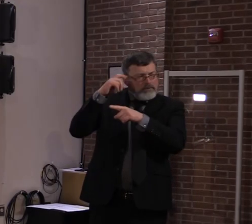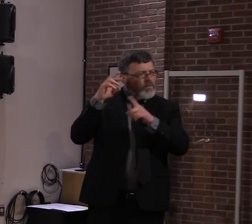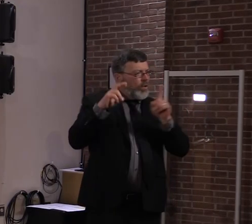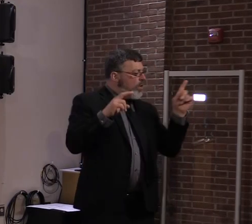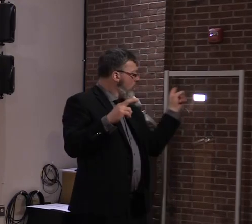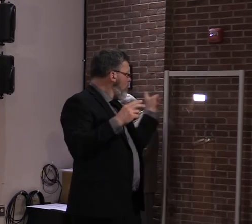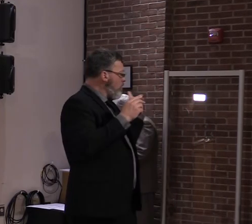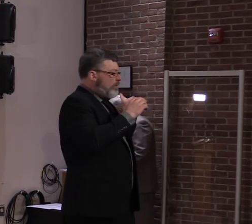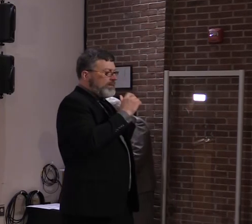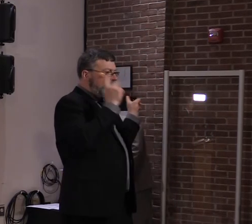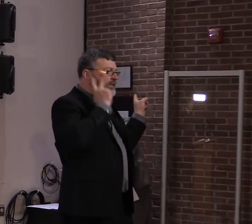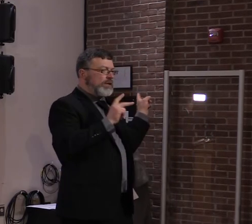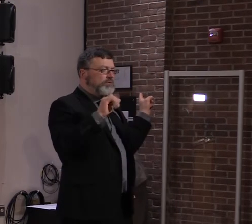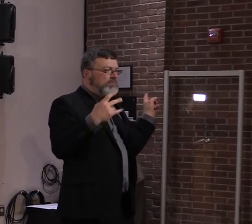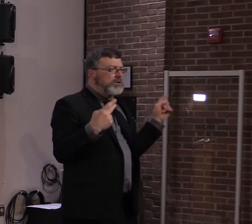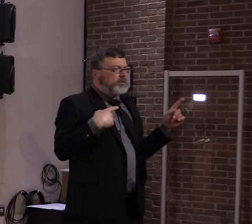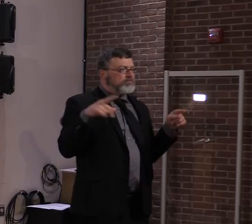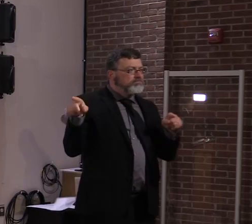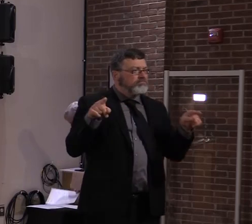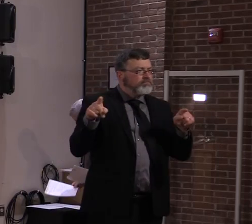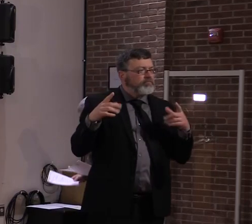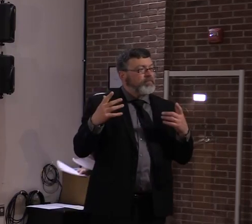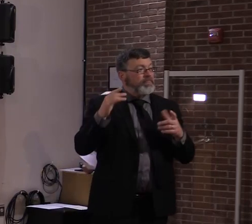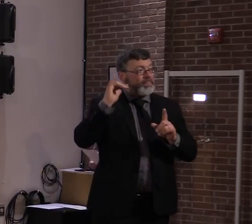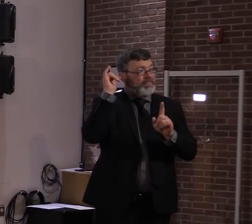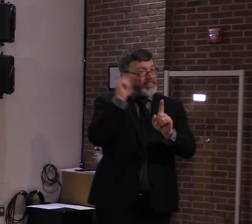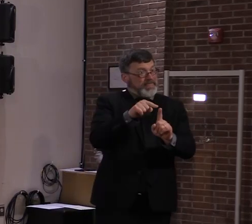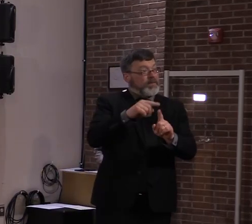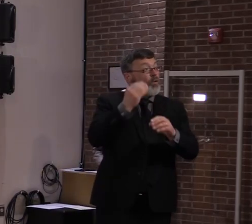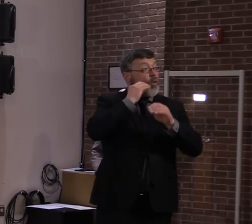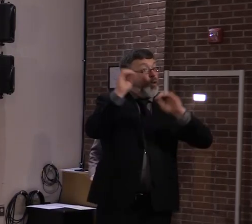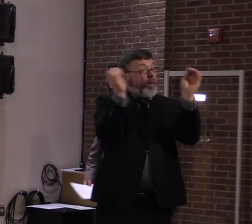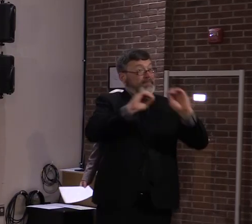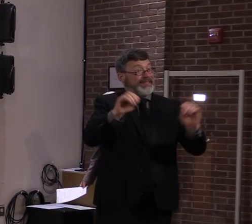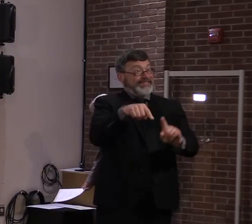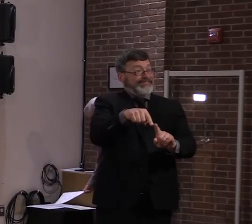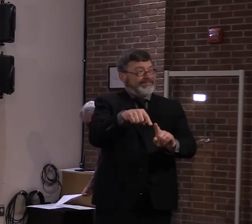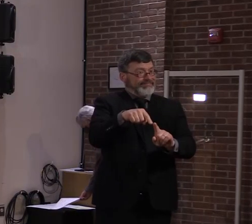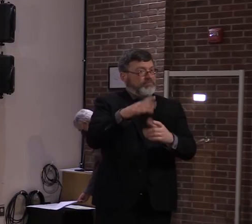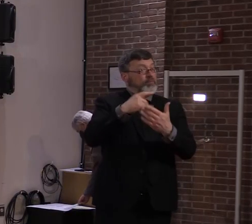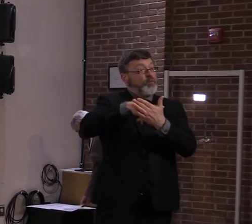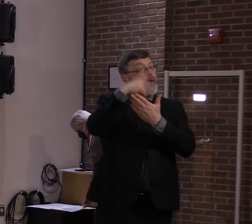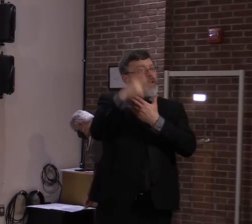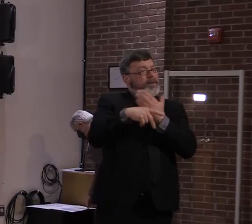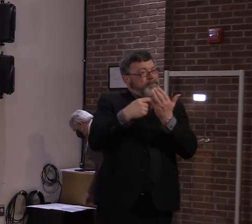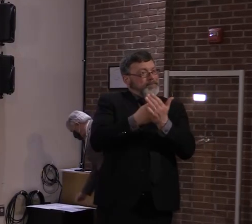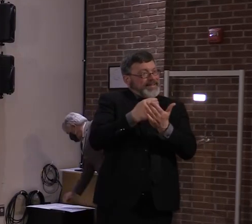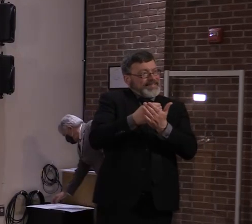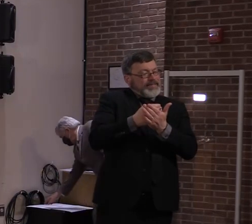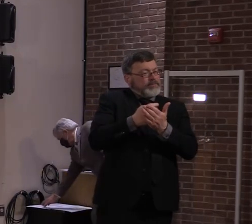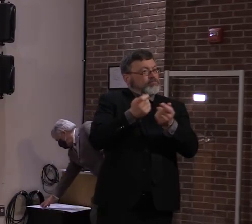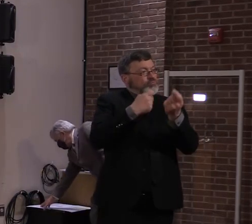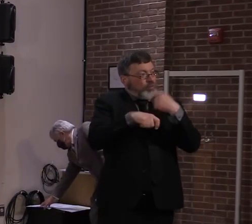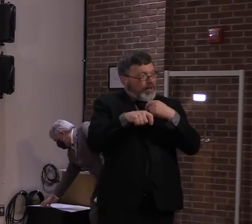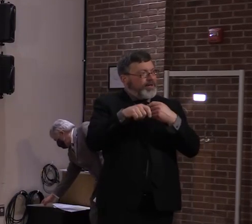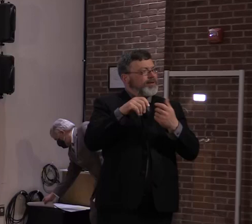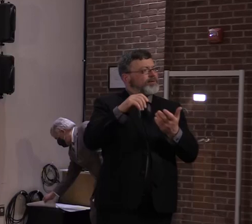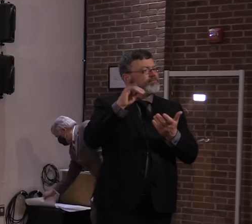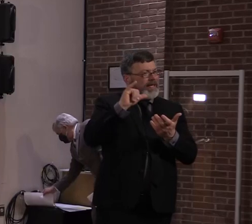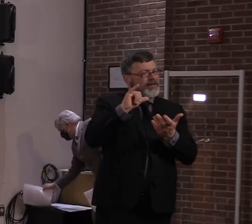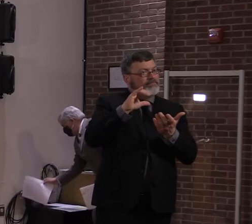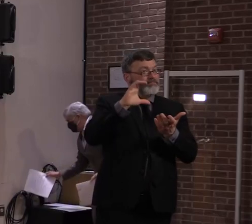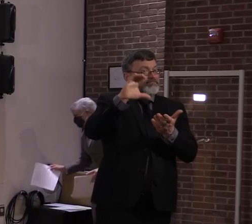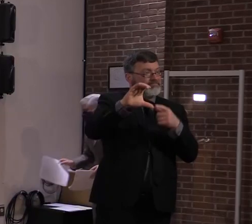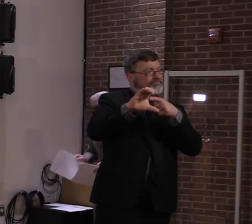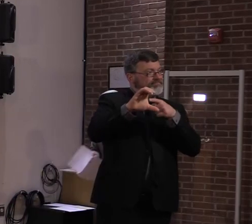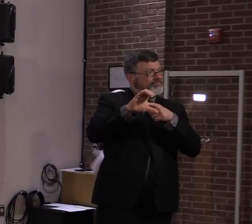experiencing homelessness and how to phase that out. Maybe for Secretary Smith, you know, how does the state, you know,